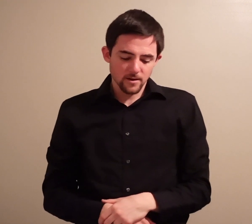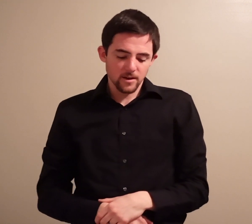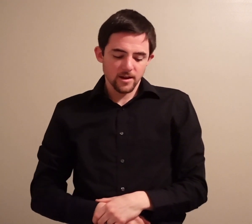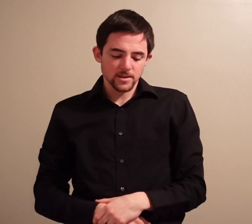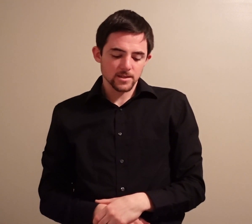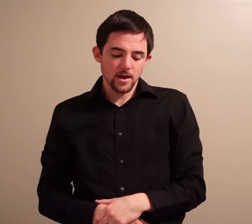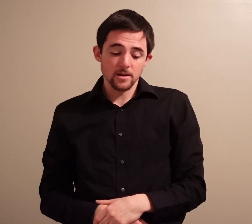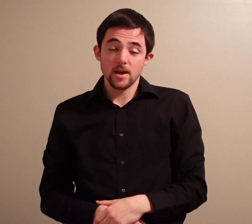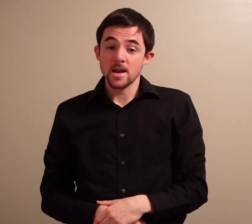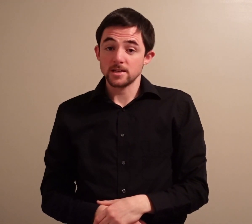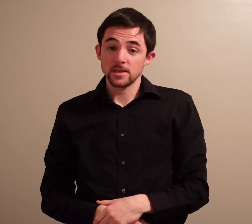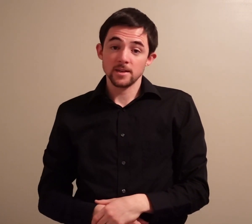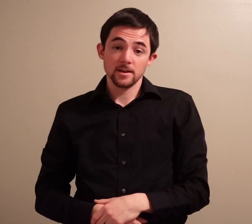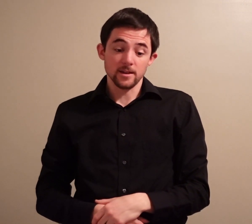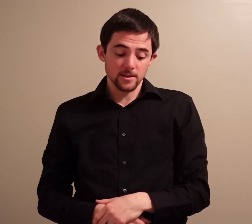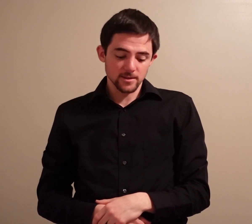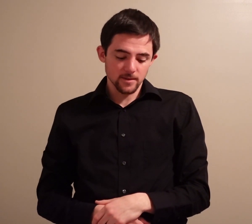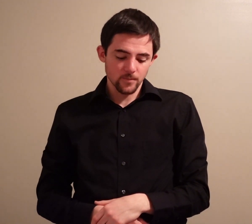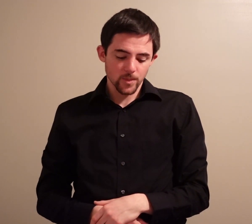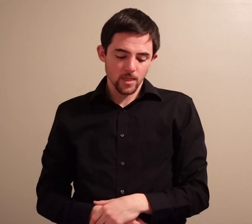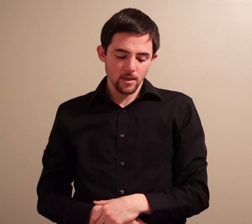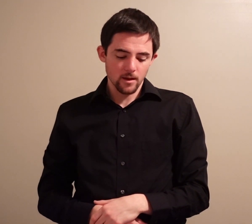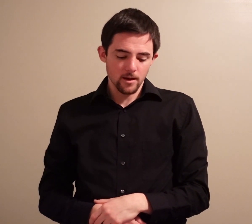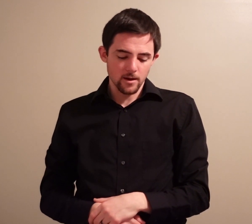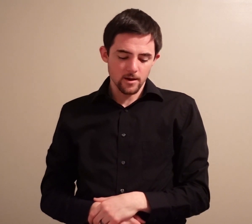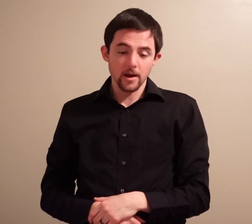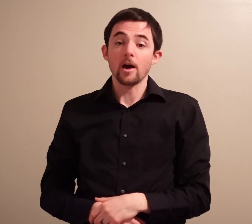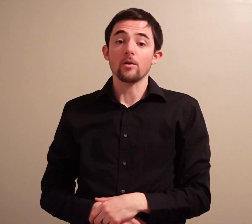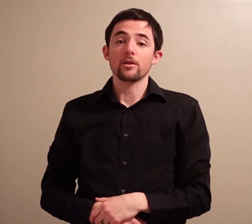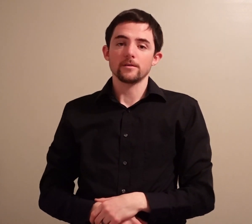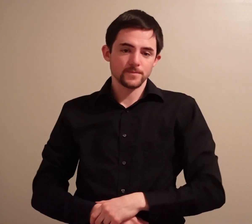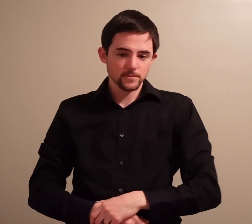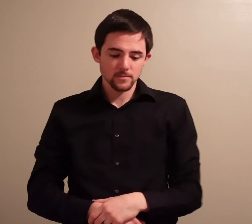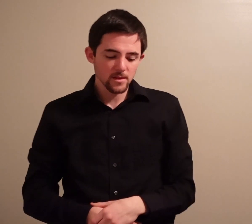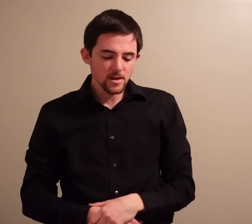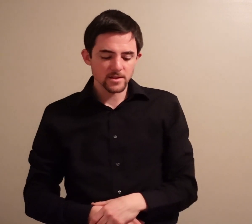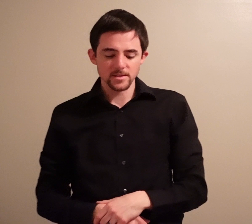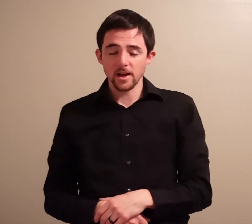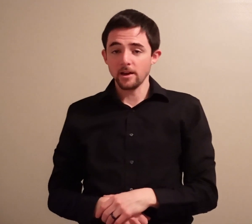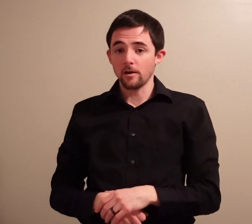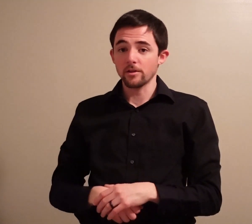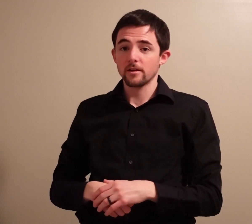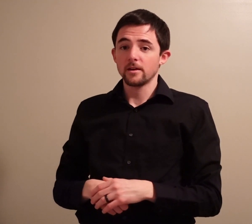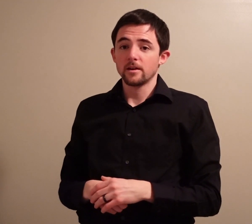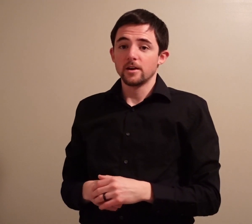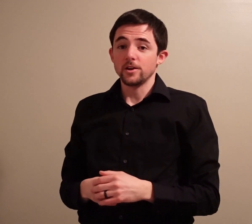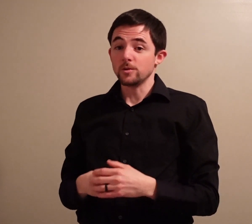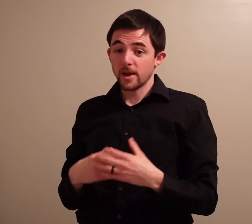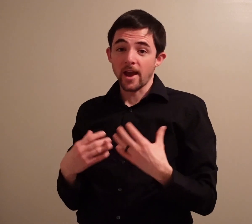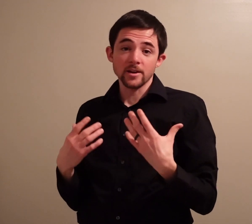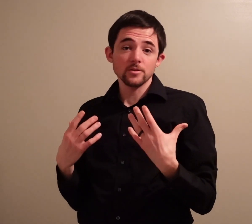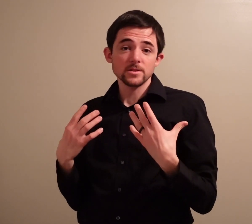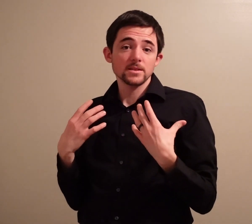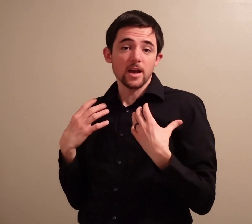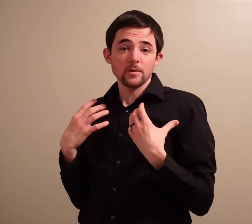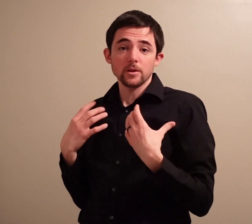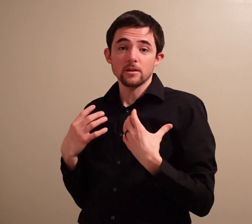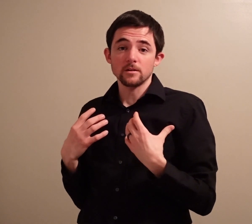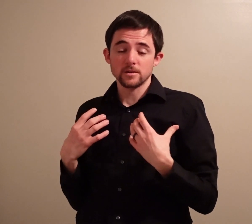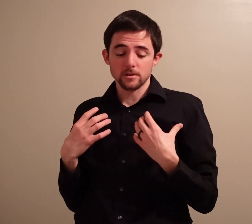Okay, sign 18 is health. To sign health, you can use the sign we learned